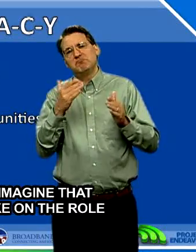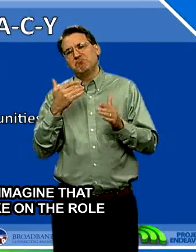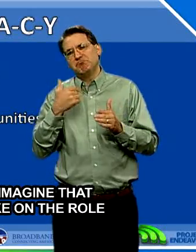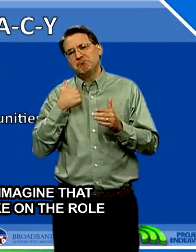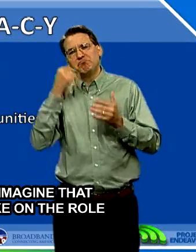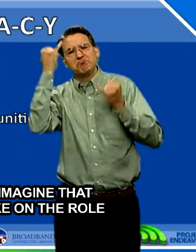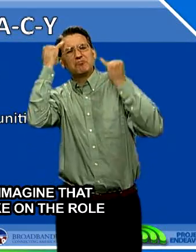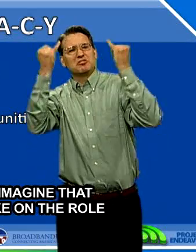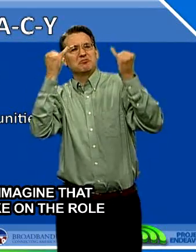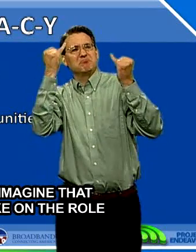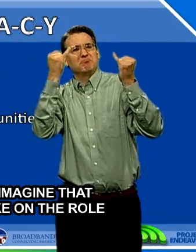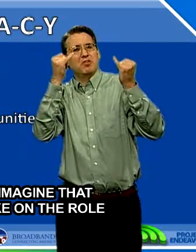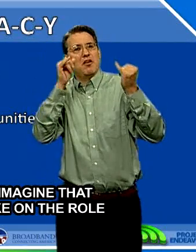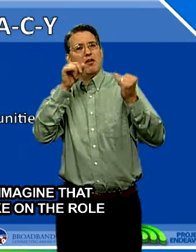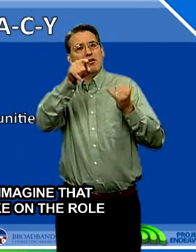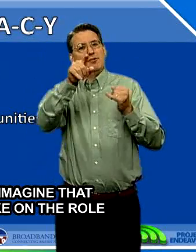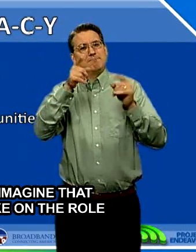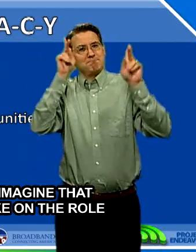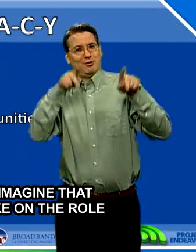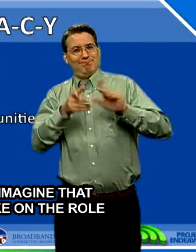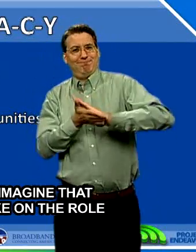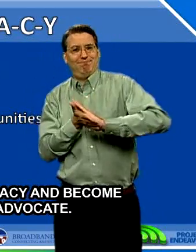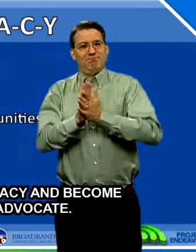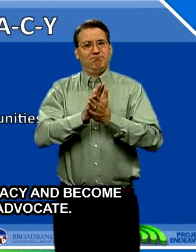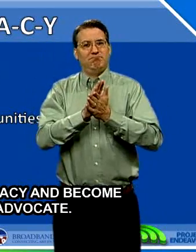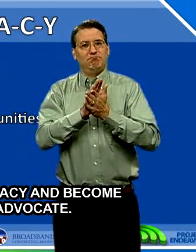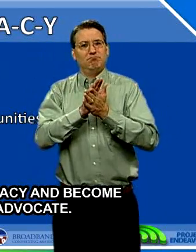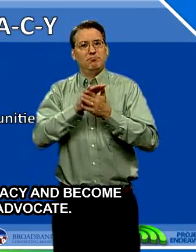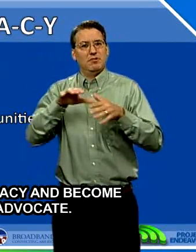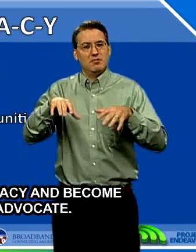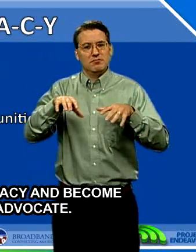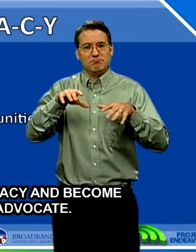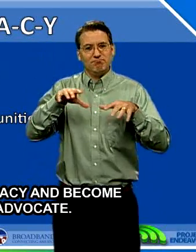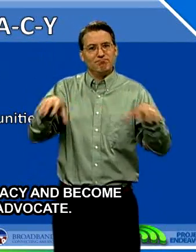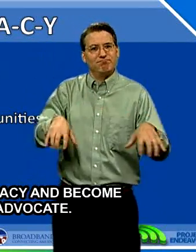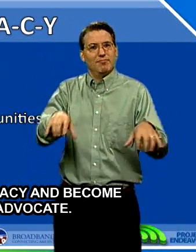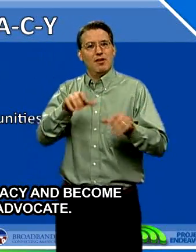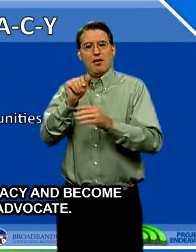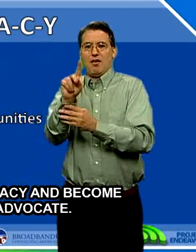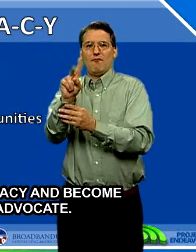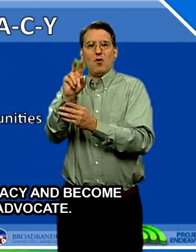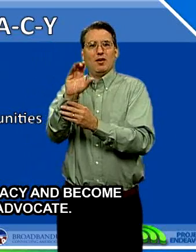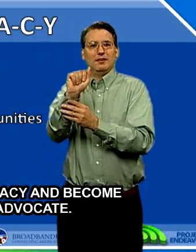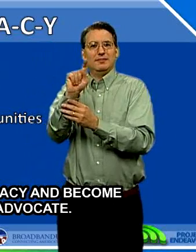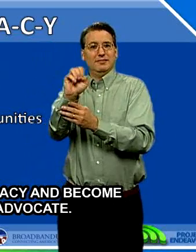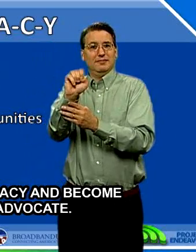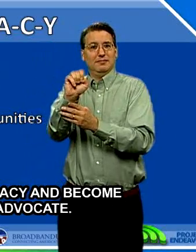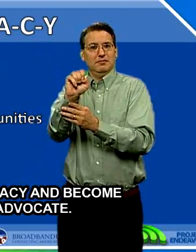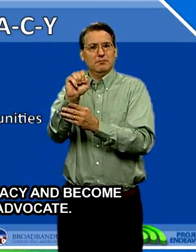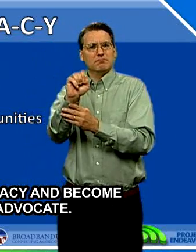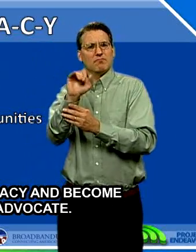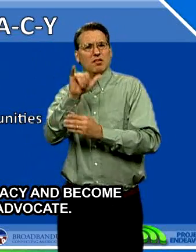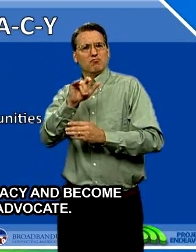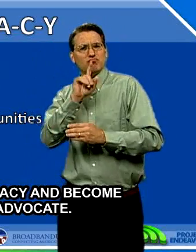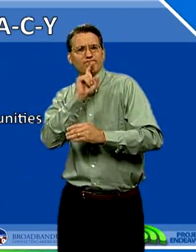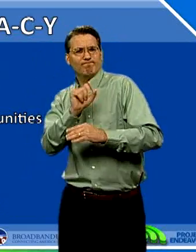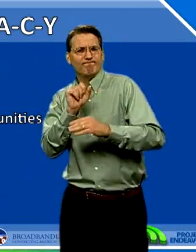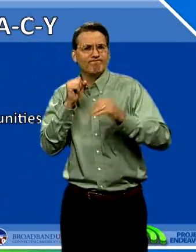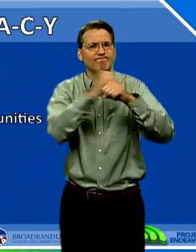Now, imagine that you take on the role of advocacy and become an advocate.